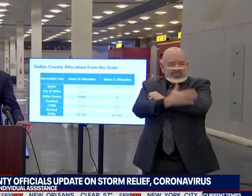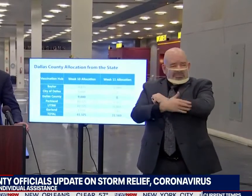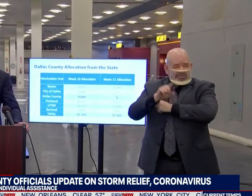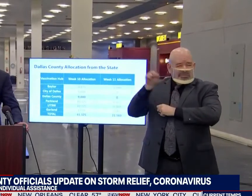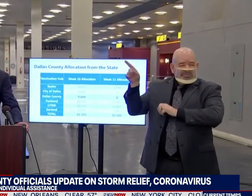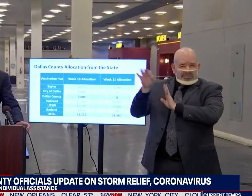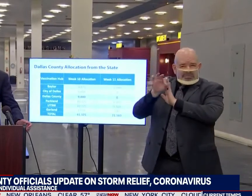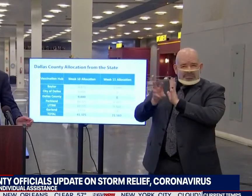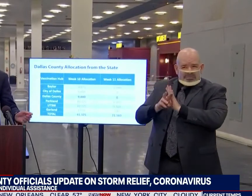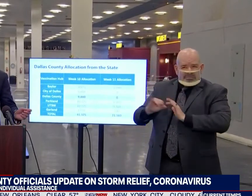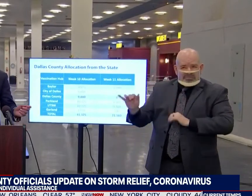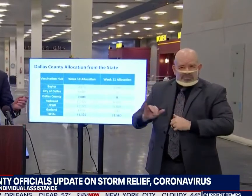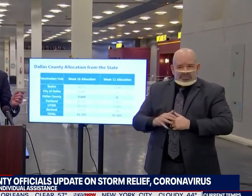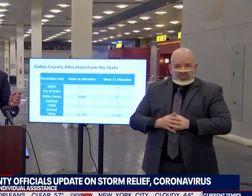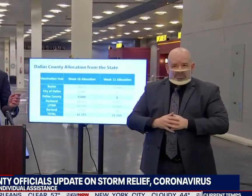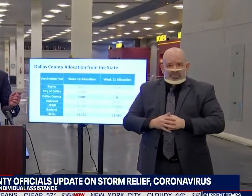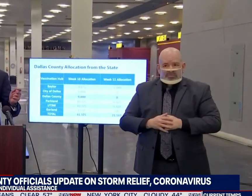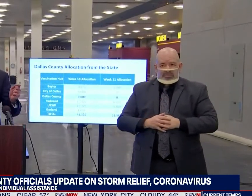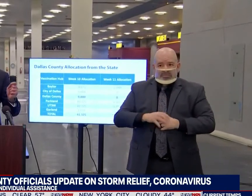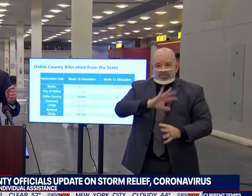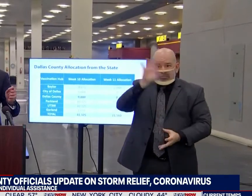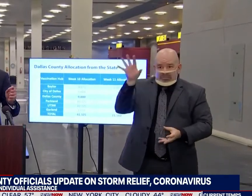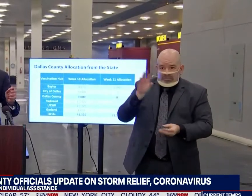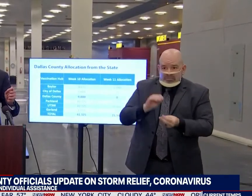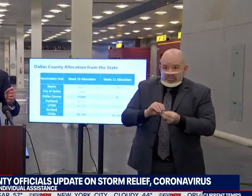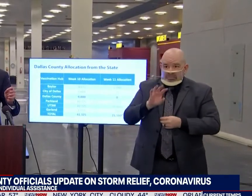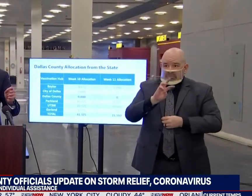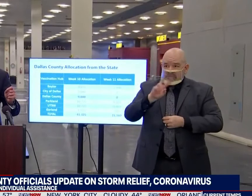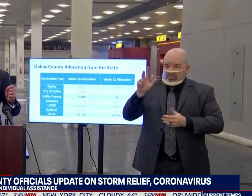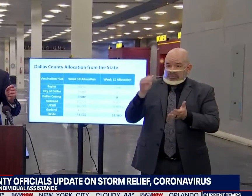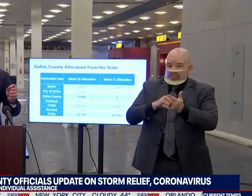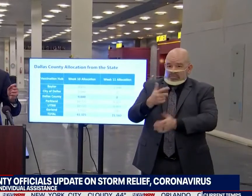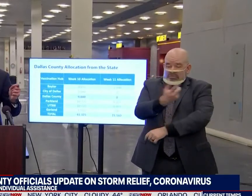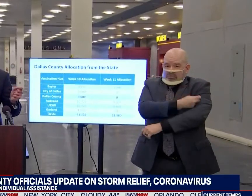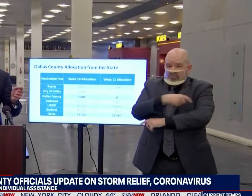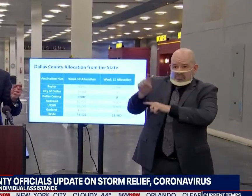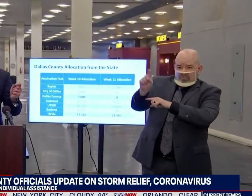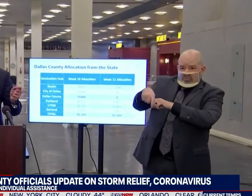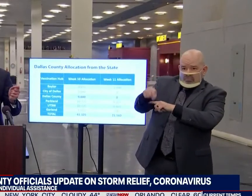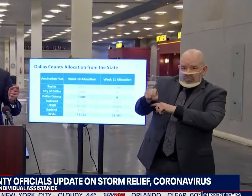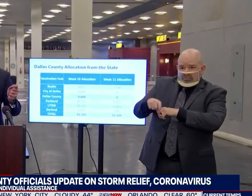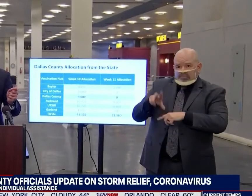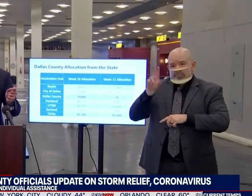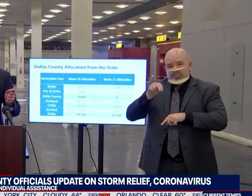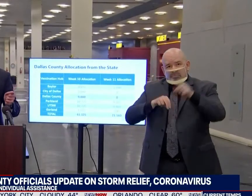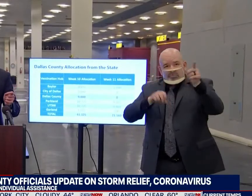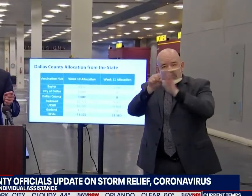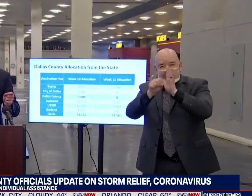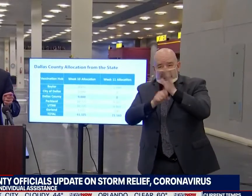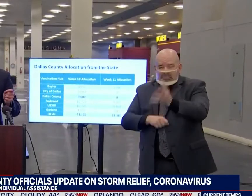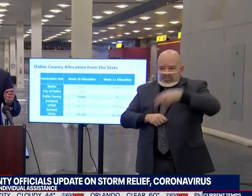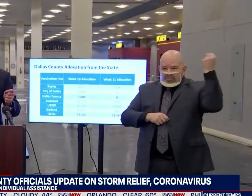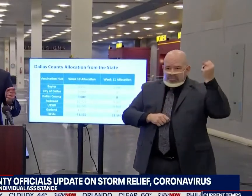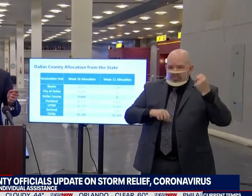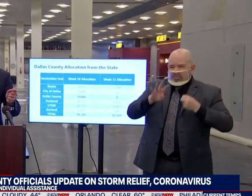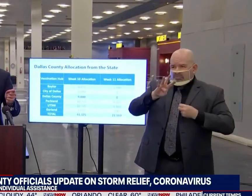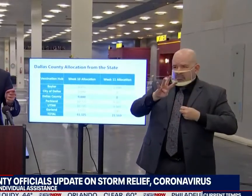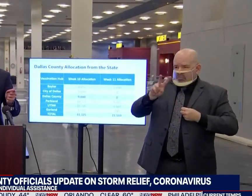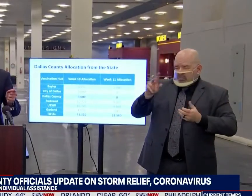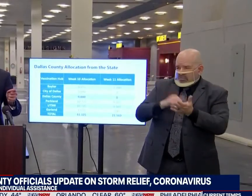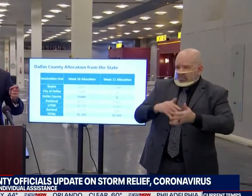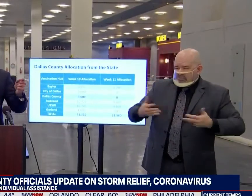right. North Texas should not be punished by the state because local officials successfully made their pitch